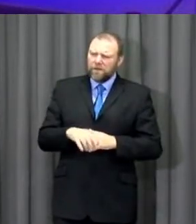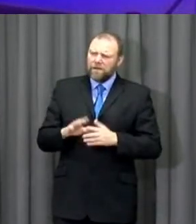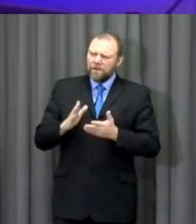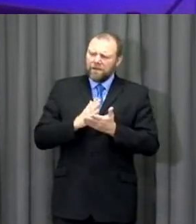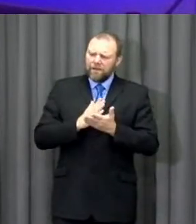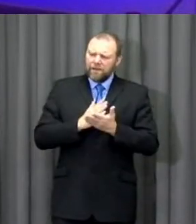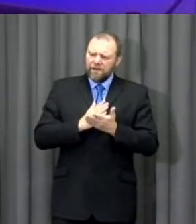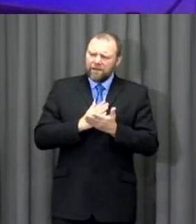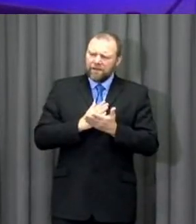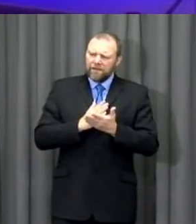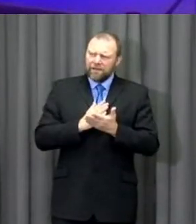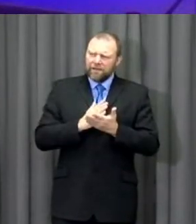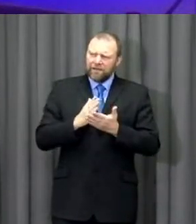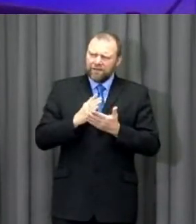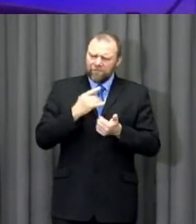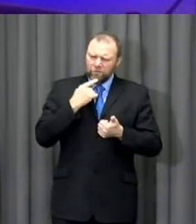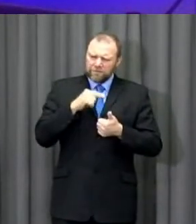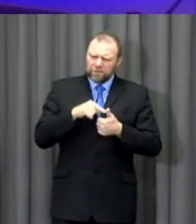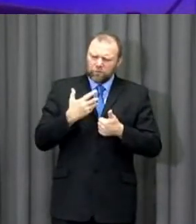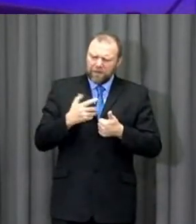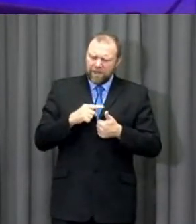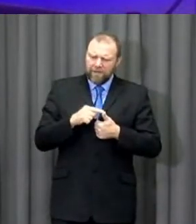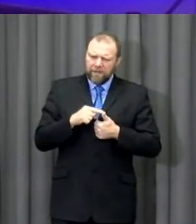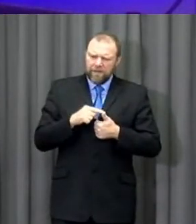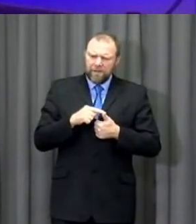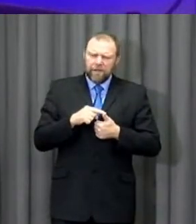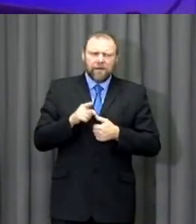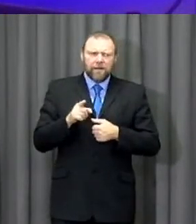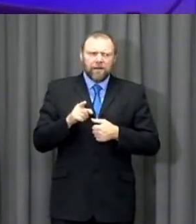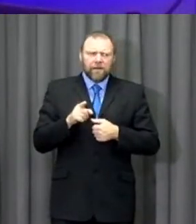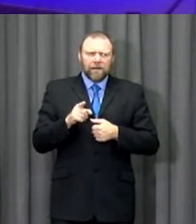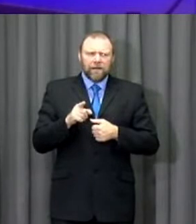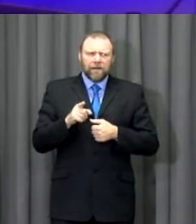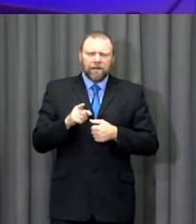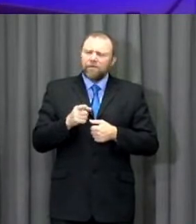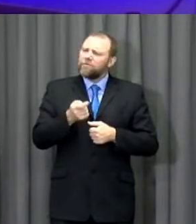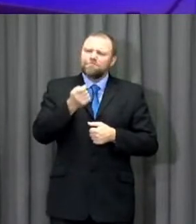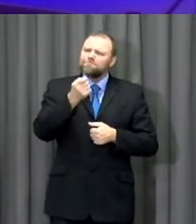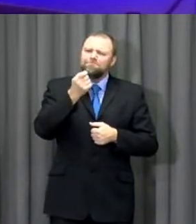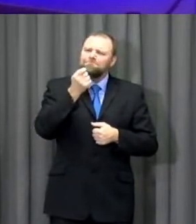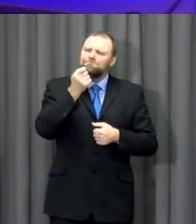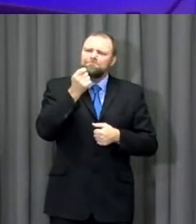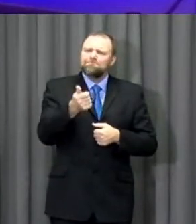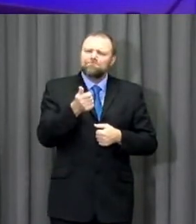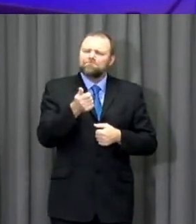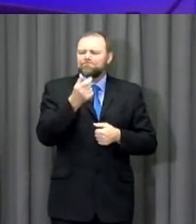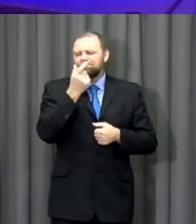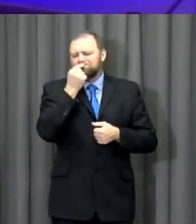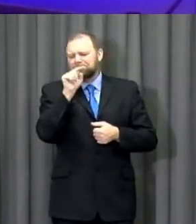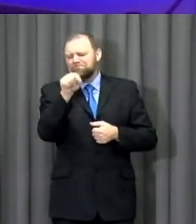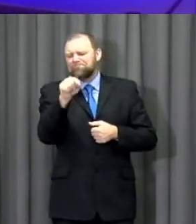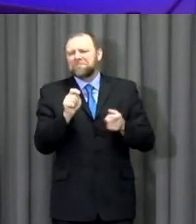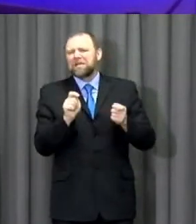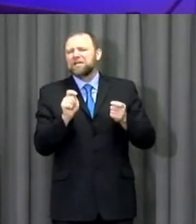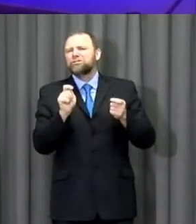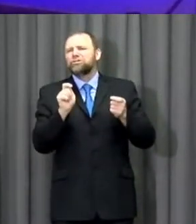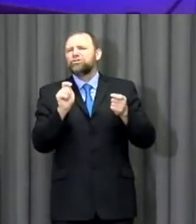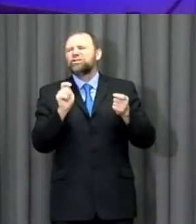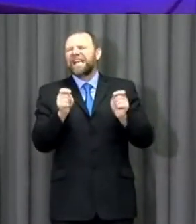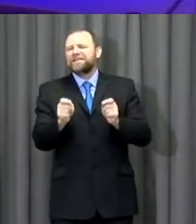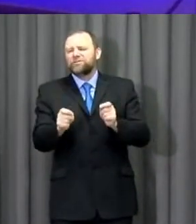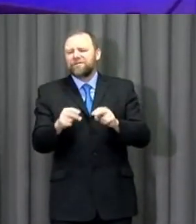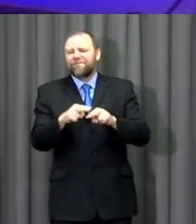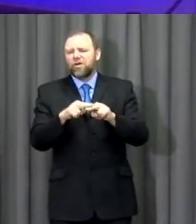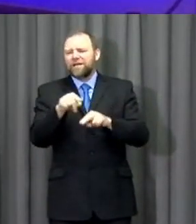today and also what ministers have been alluding to that it's very unlikely that there's going to be any major changes on the lockdown announcement on